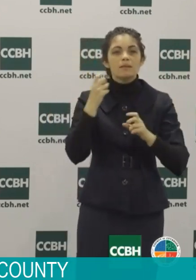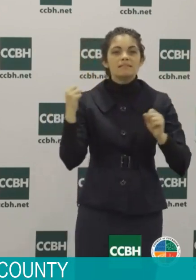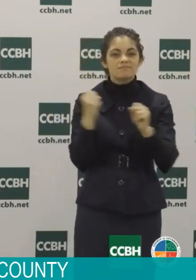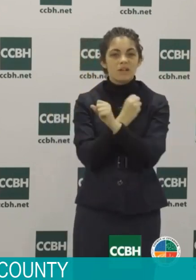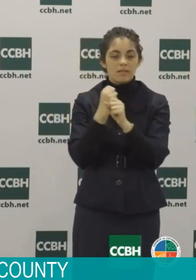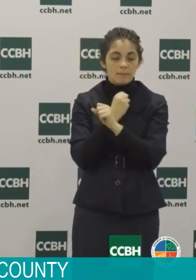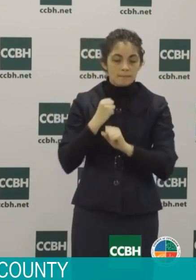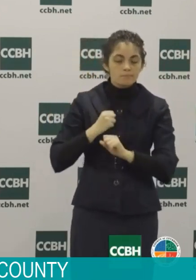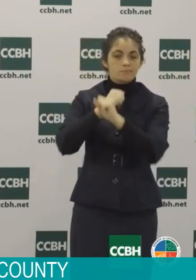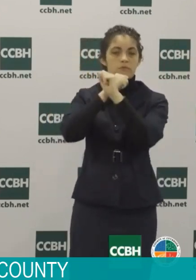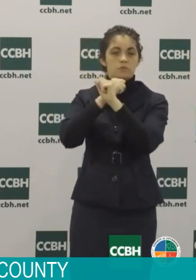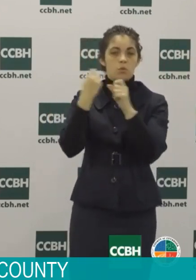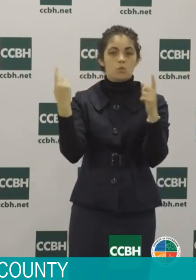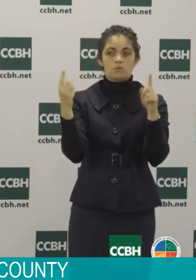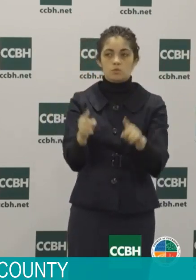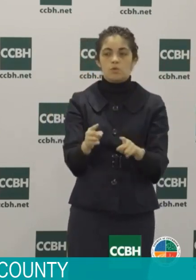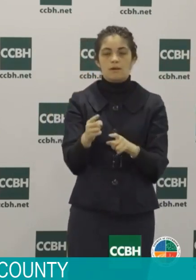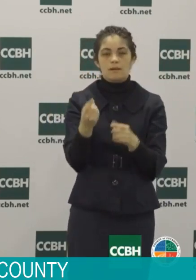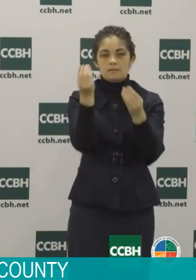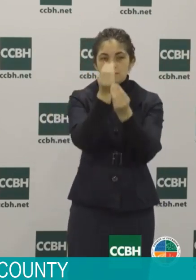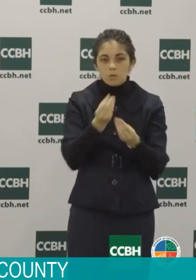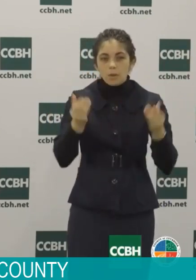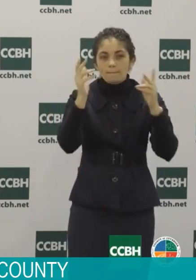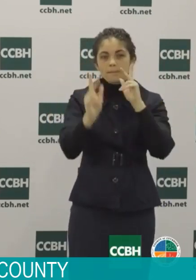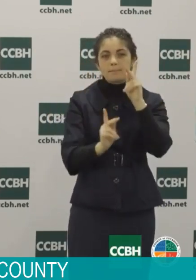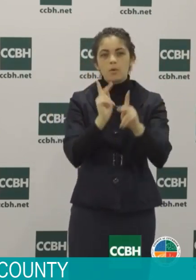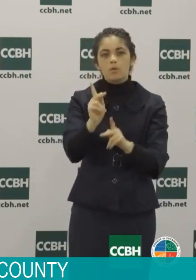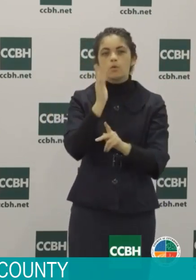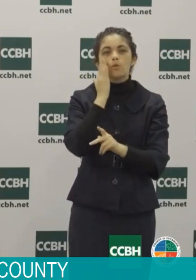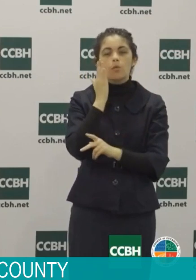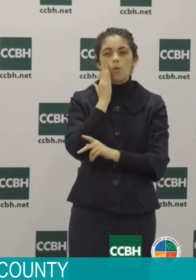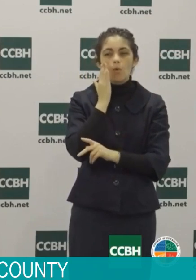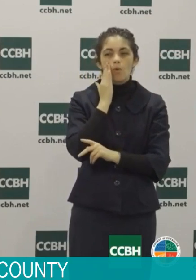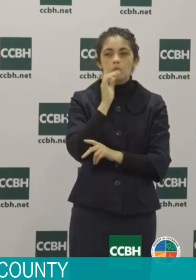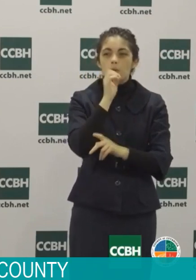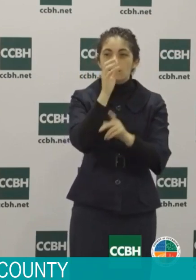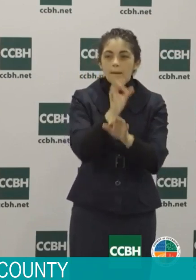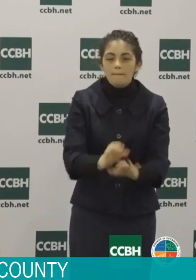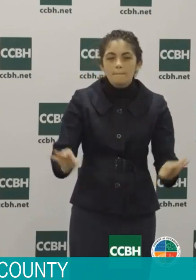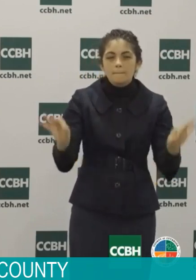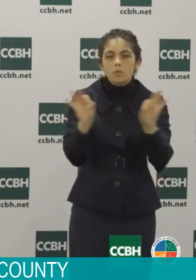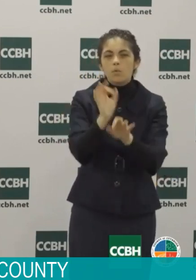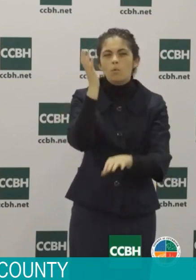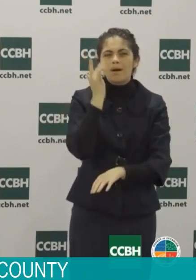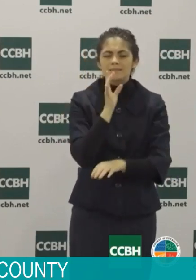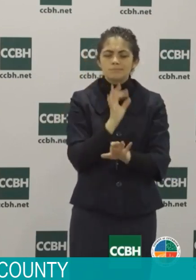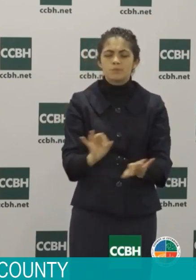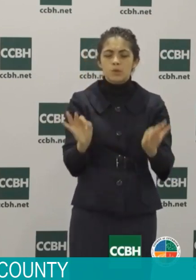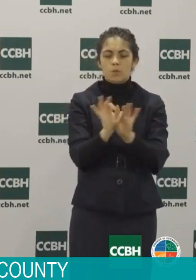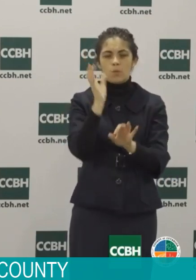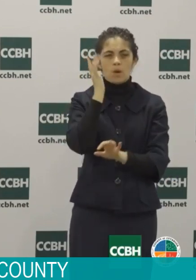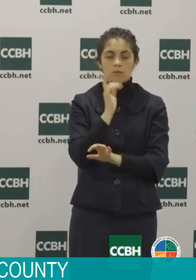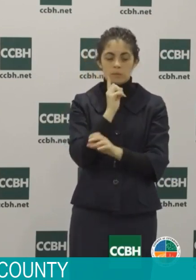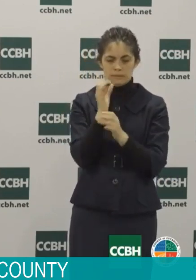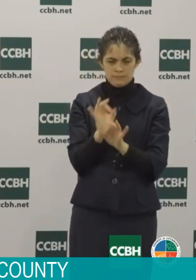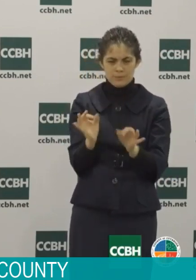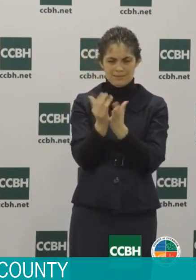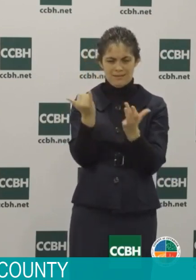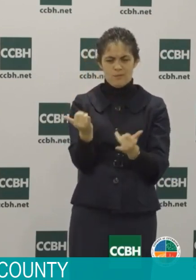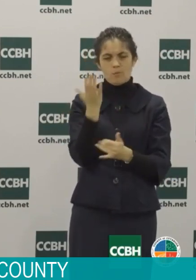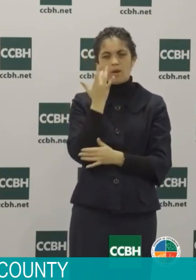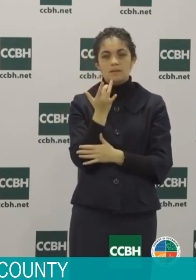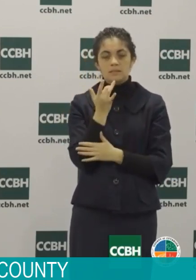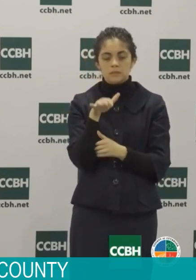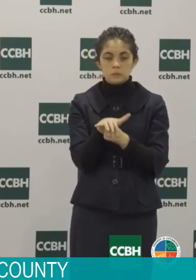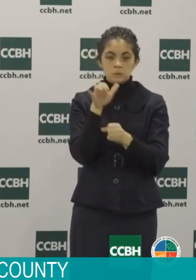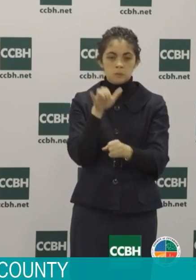prevention, and we want to let people know how important this is all the time, but particularly during this pandemic when stress